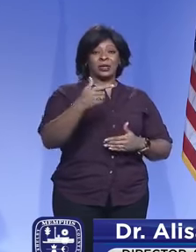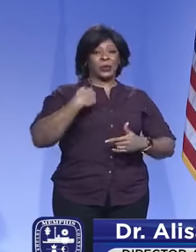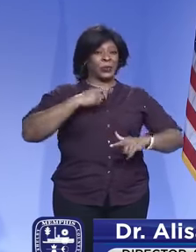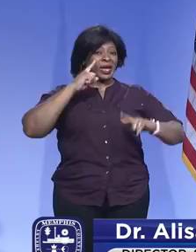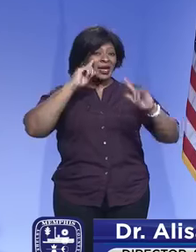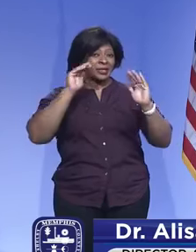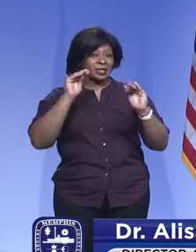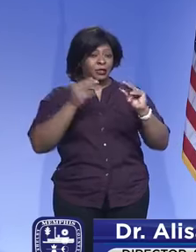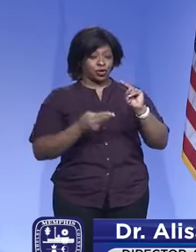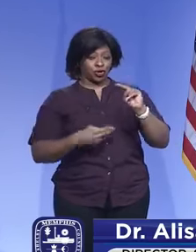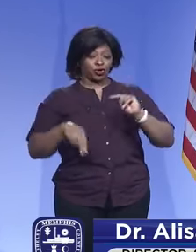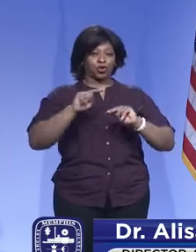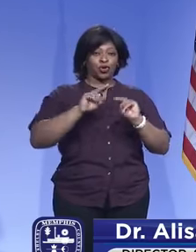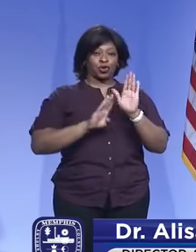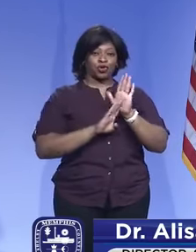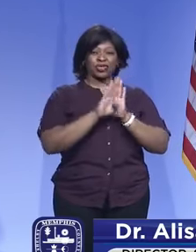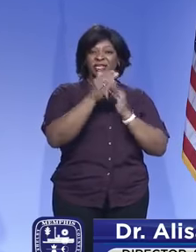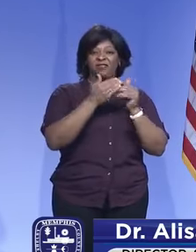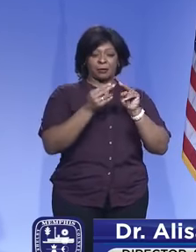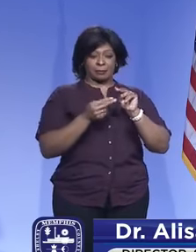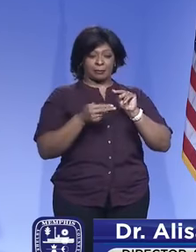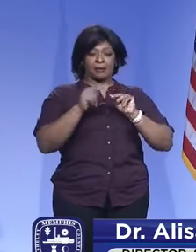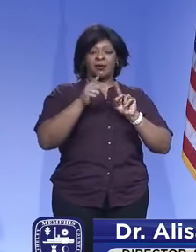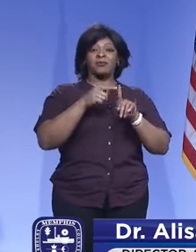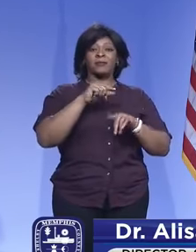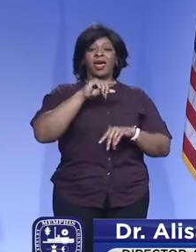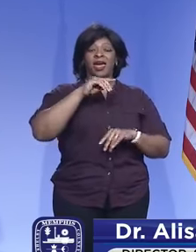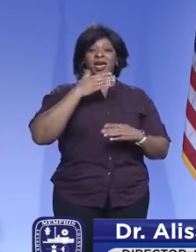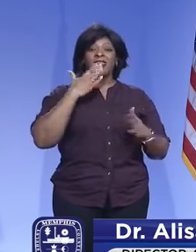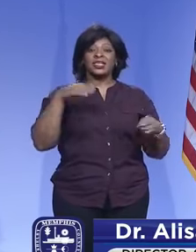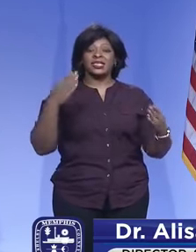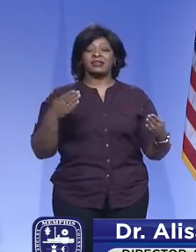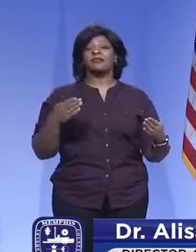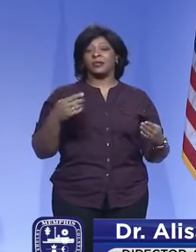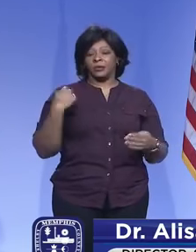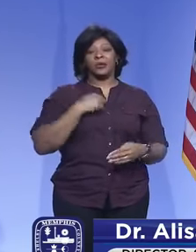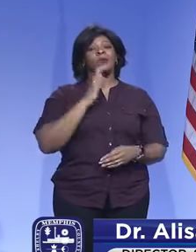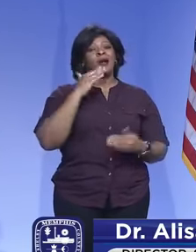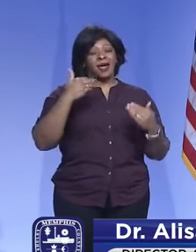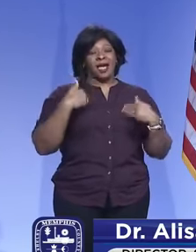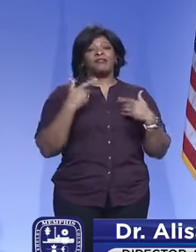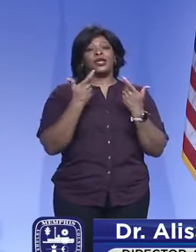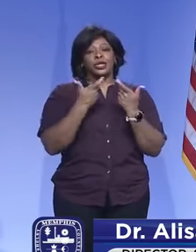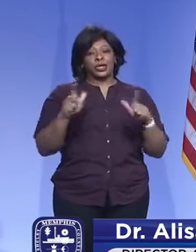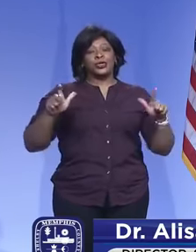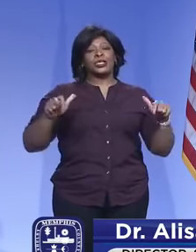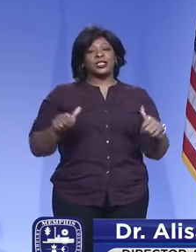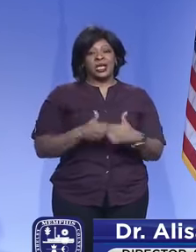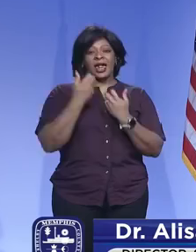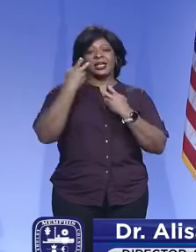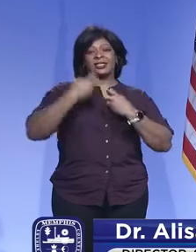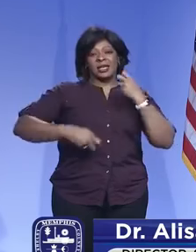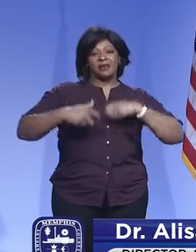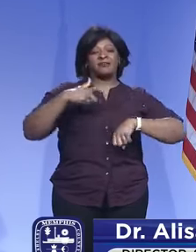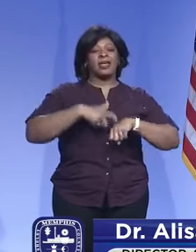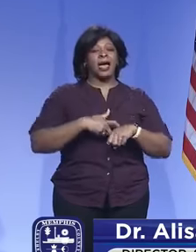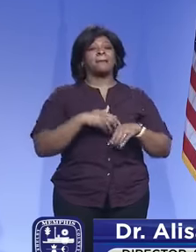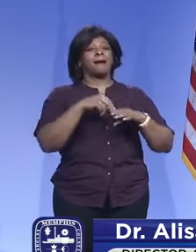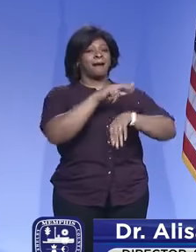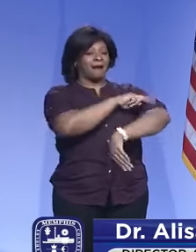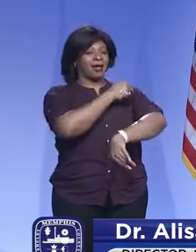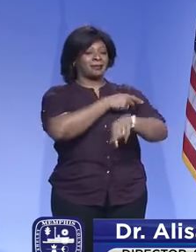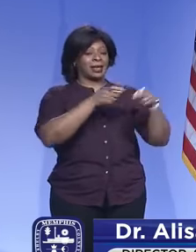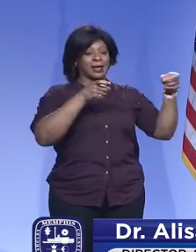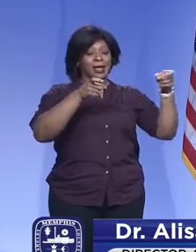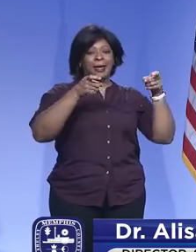anticipate a surge, even if it's a small surge from Thanksgiving, we're going to have significant challenges in the hospital